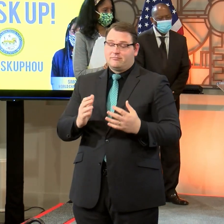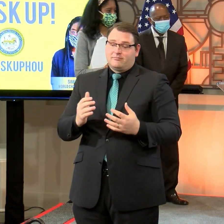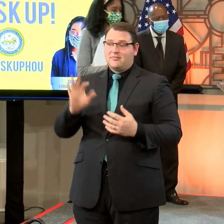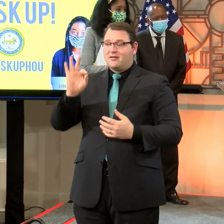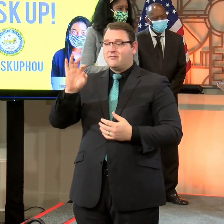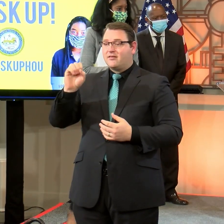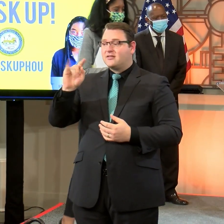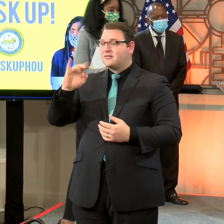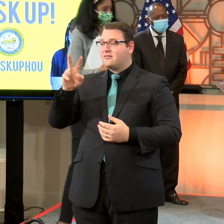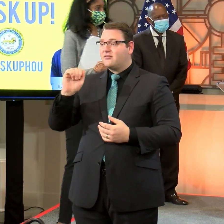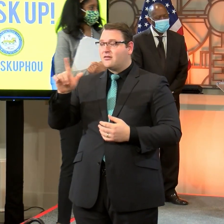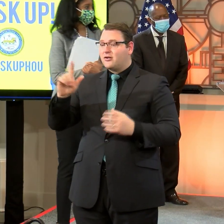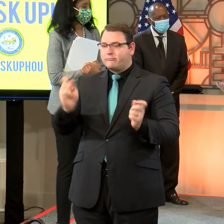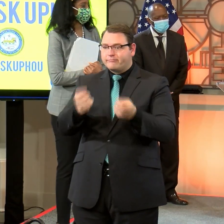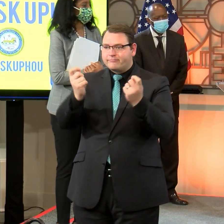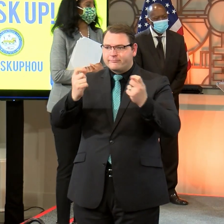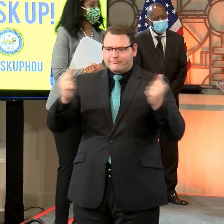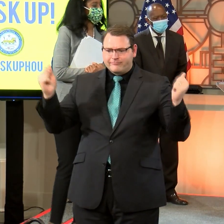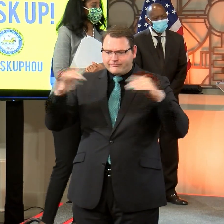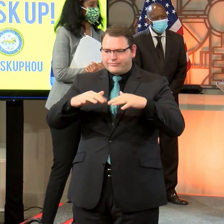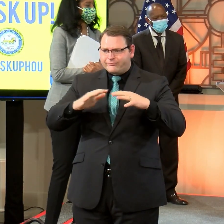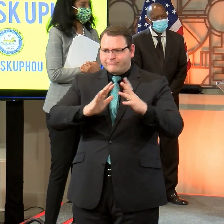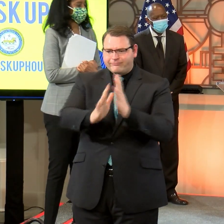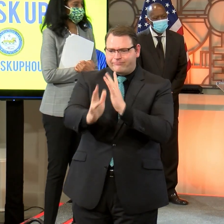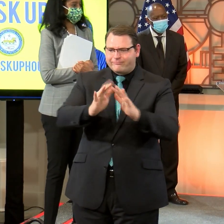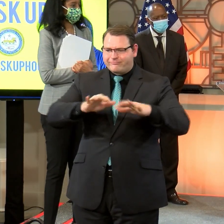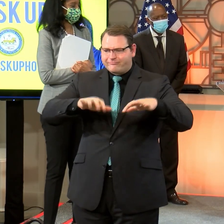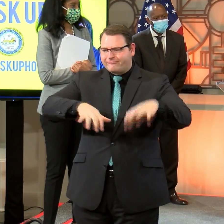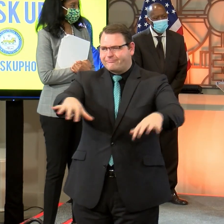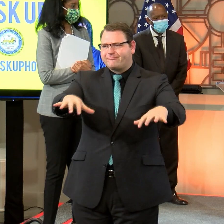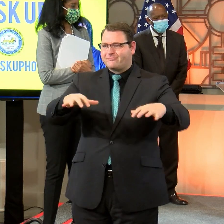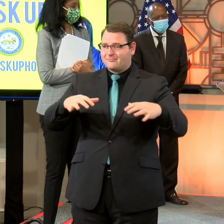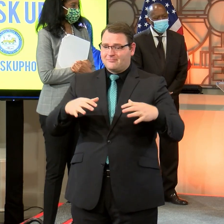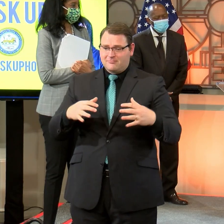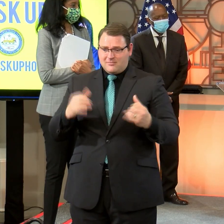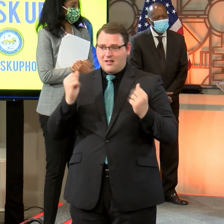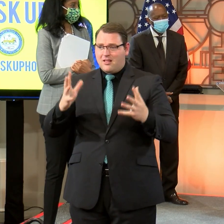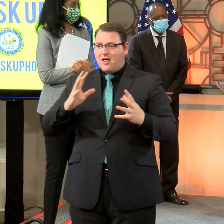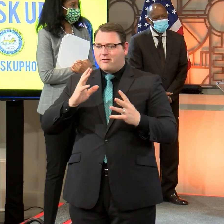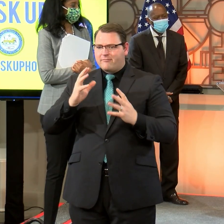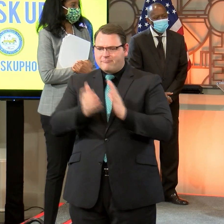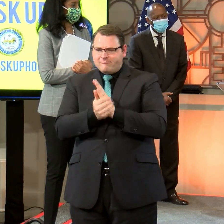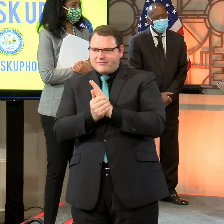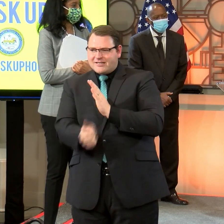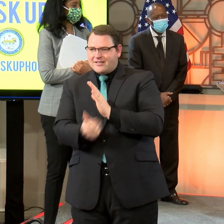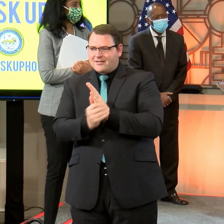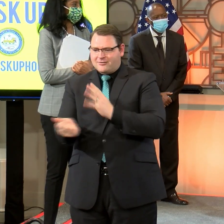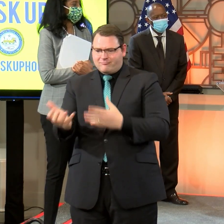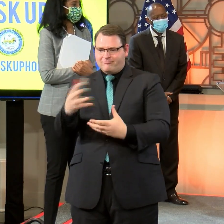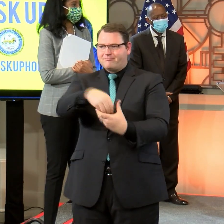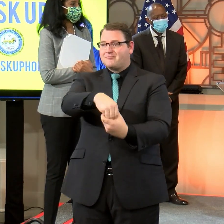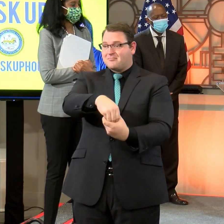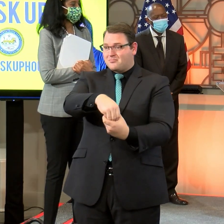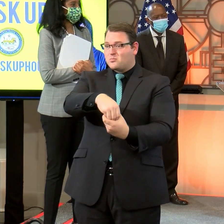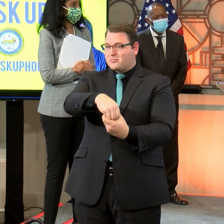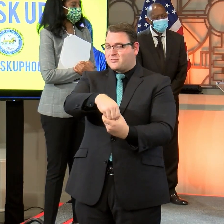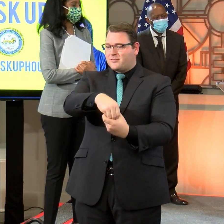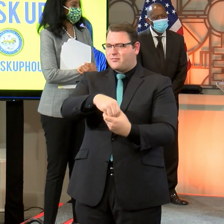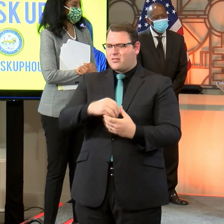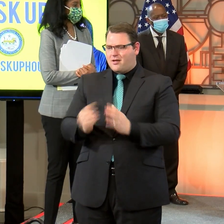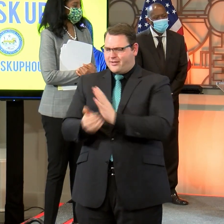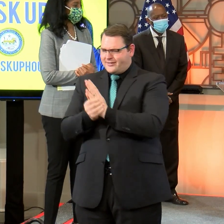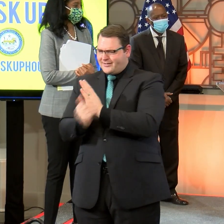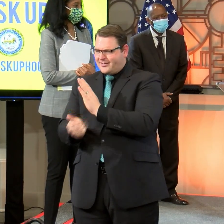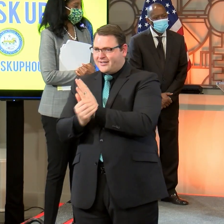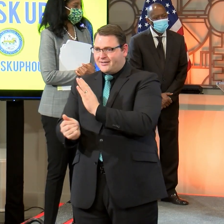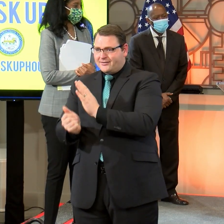about it, and all the infrastructure. And so we do a lot of logistics. We've provided logistics outside of events